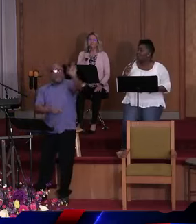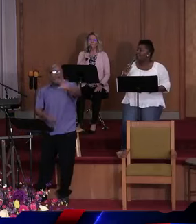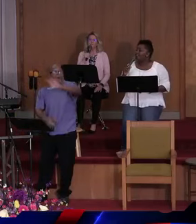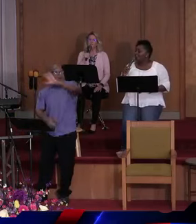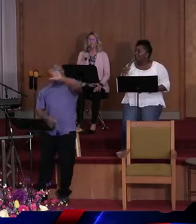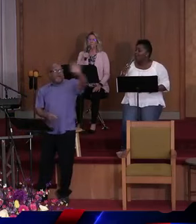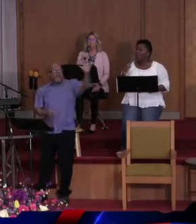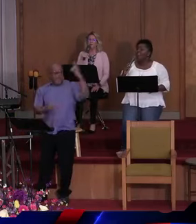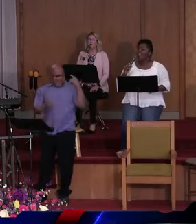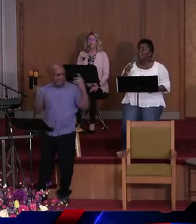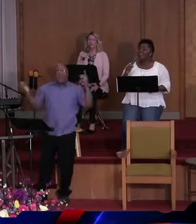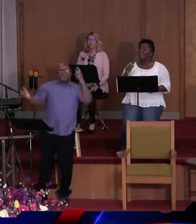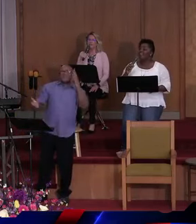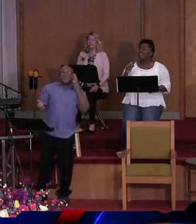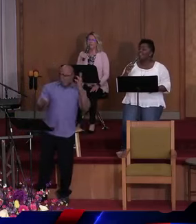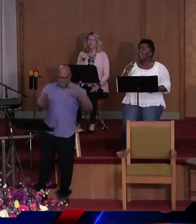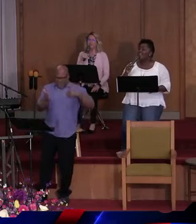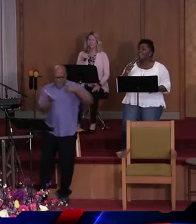the cross.